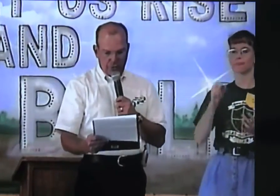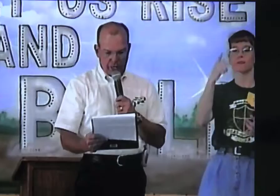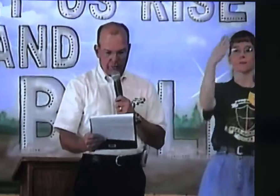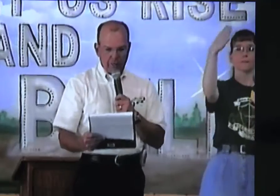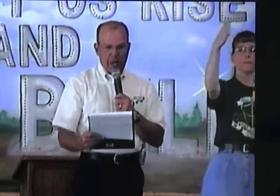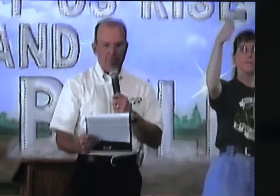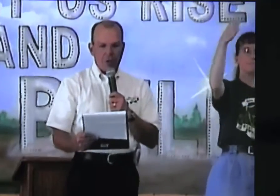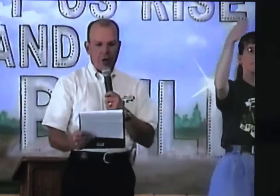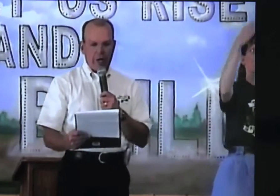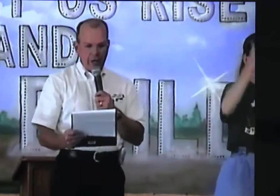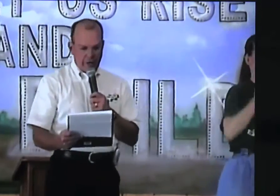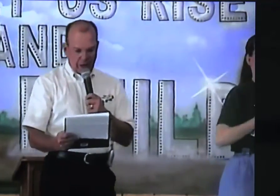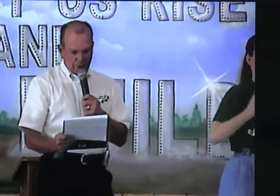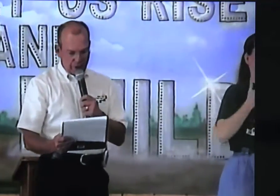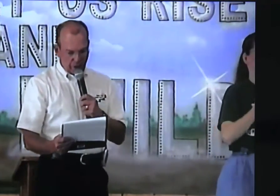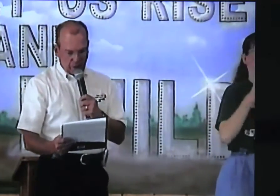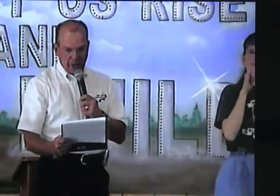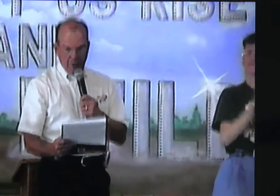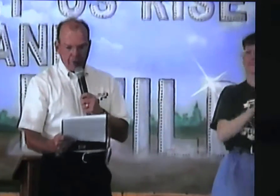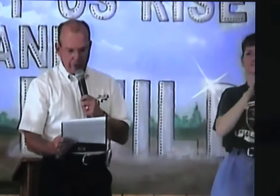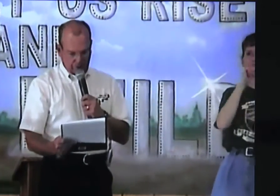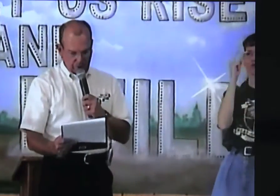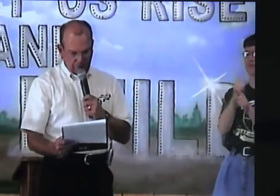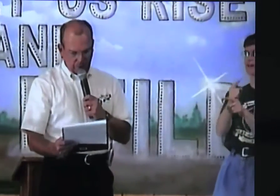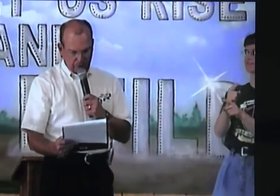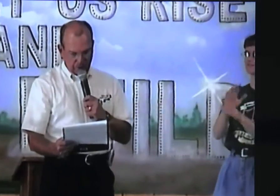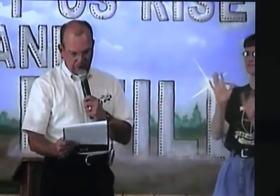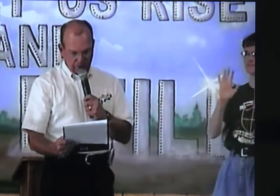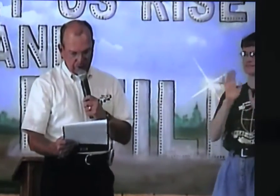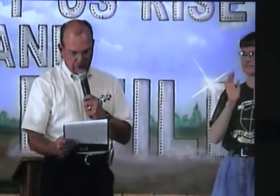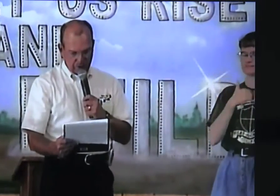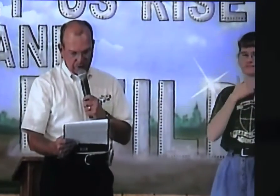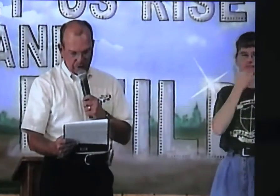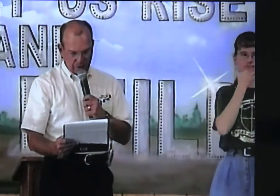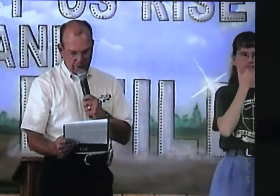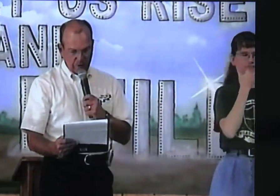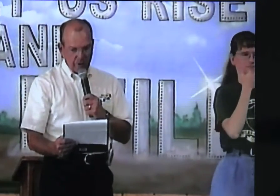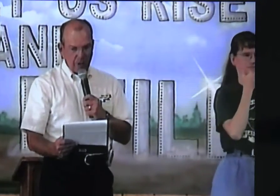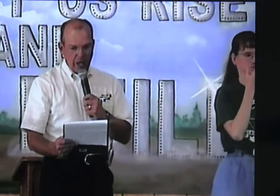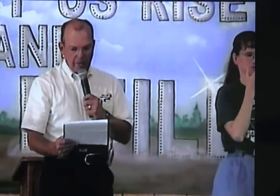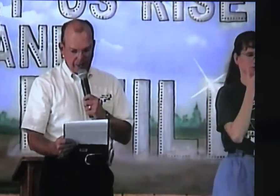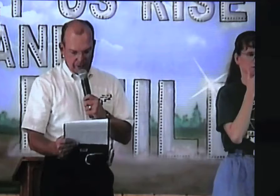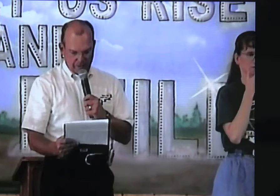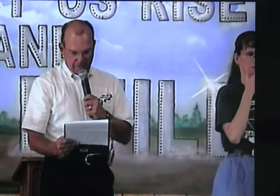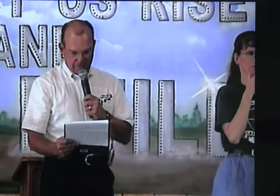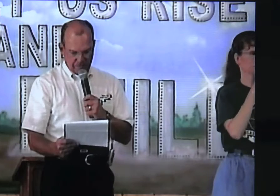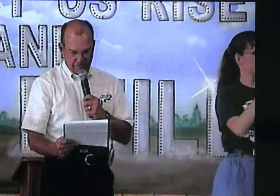14. I'm sorry, that was not right on the points. Hey, Ben.